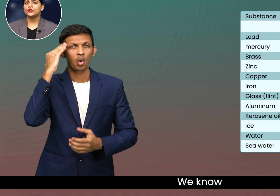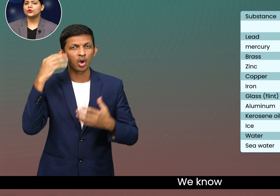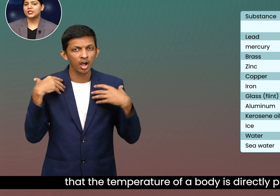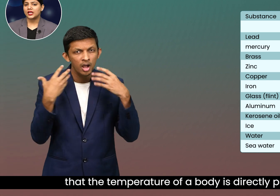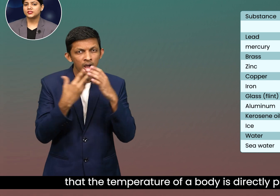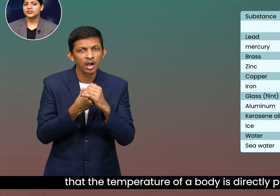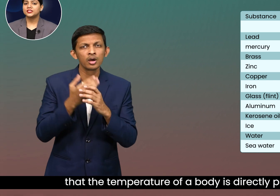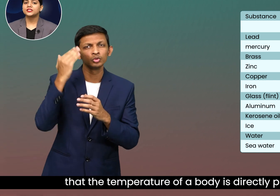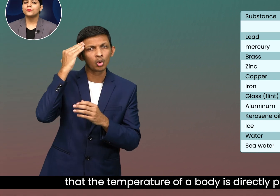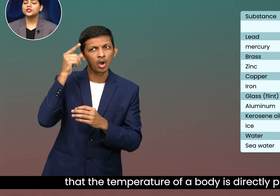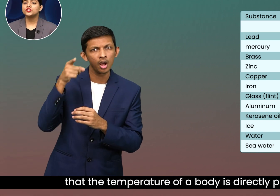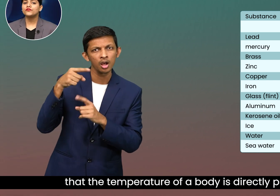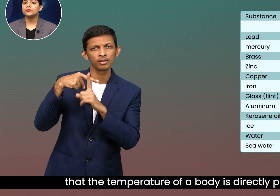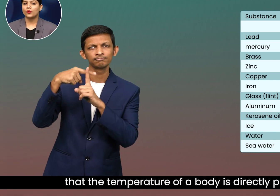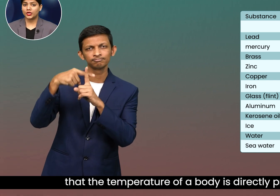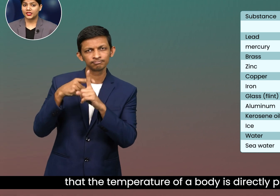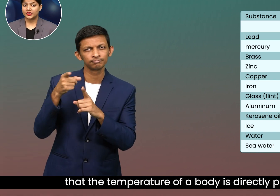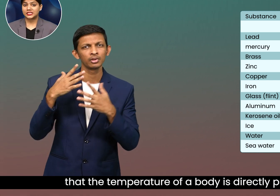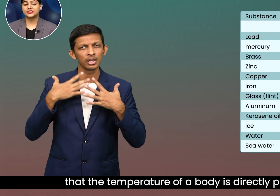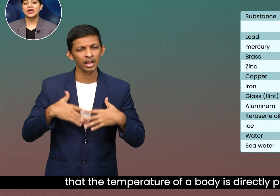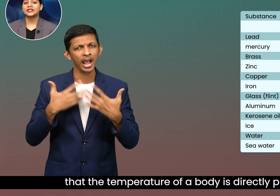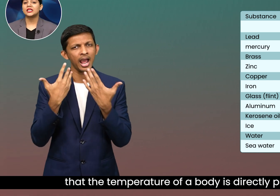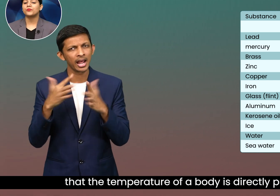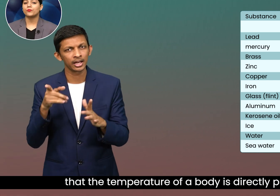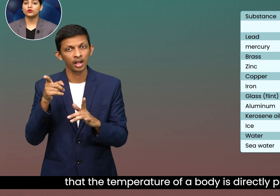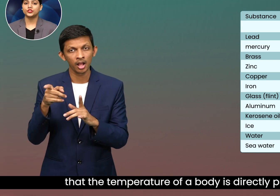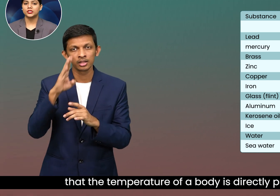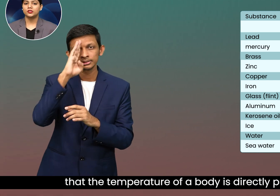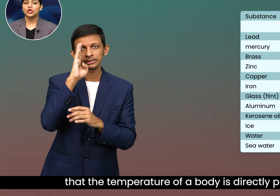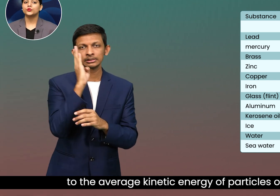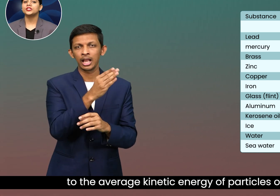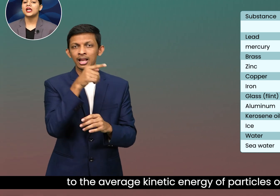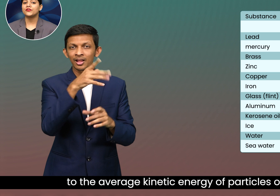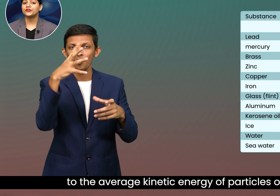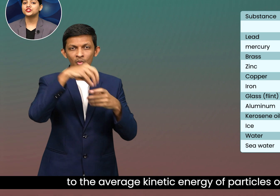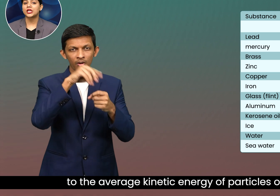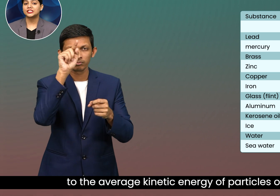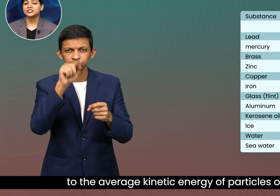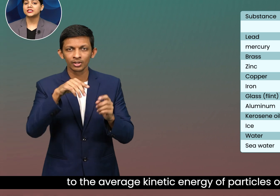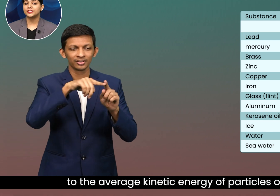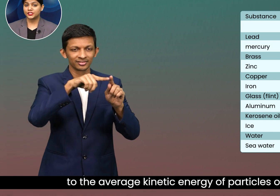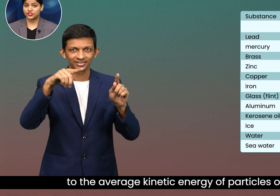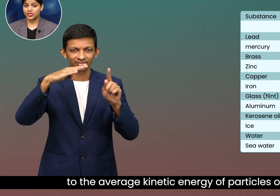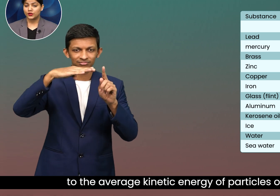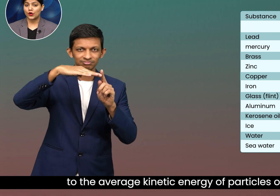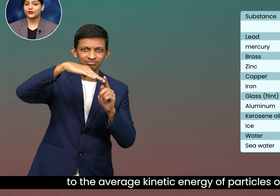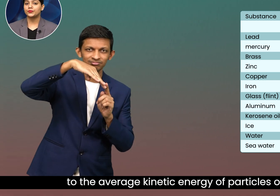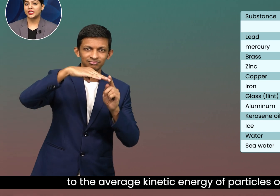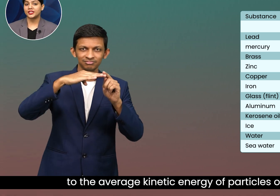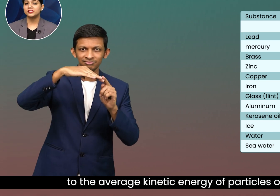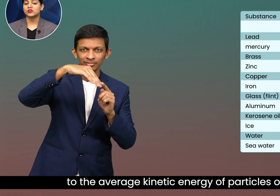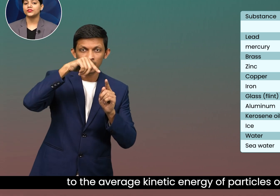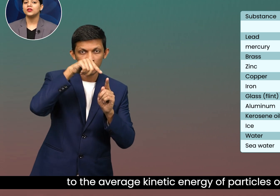We know that the temperature of a body is directly proportional to the average kinetic energy